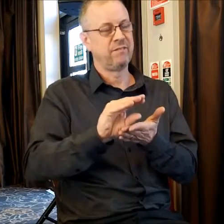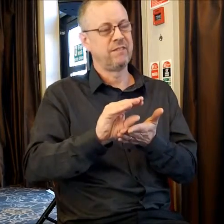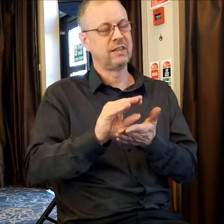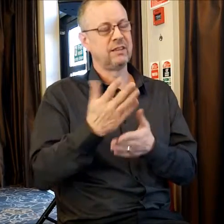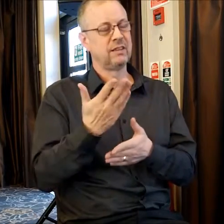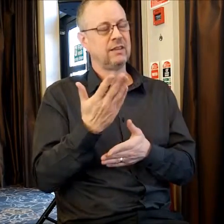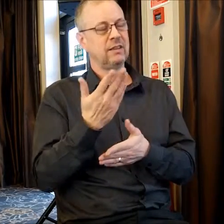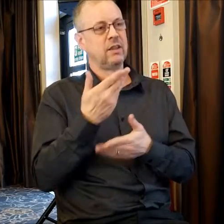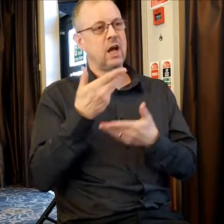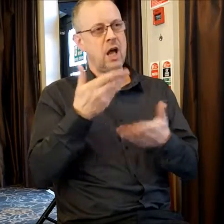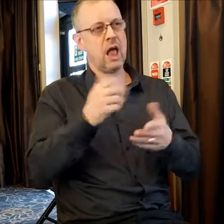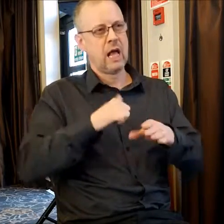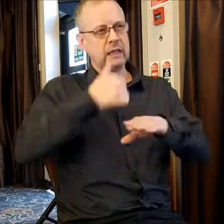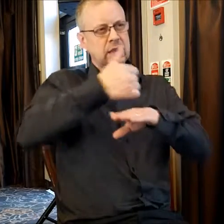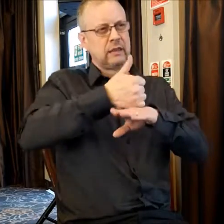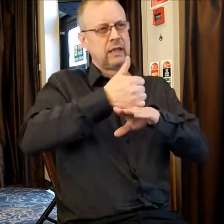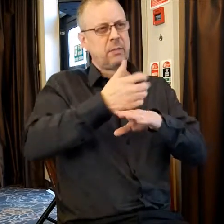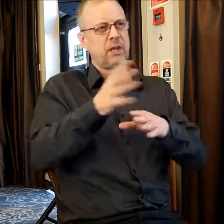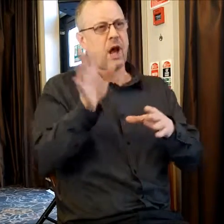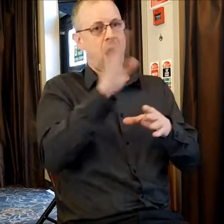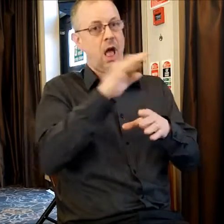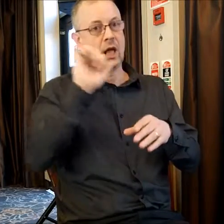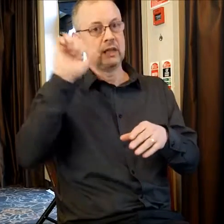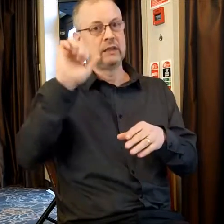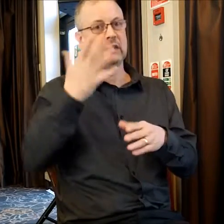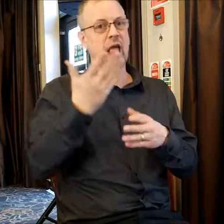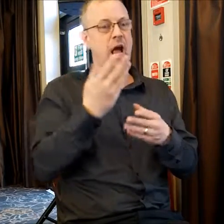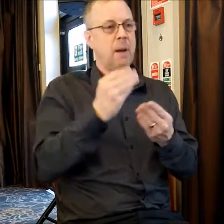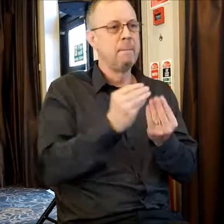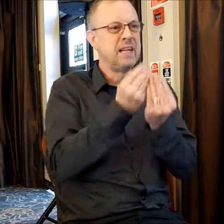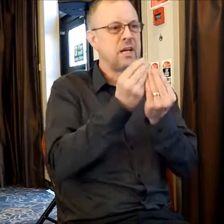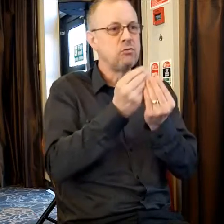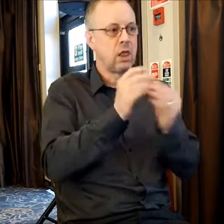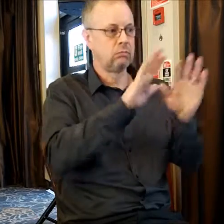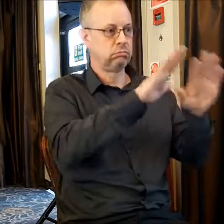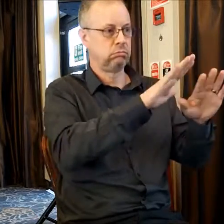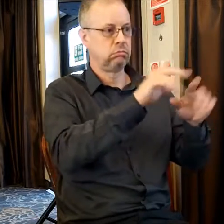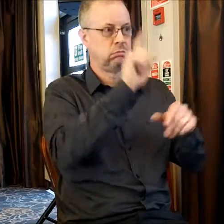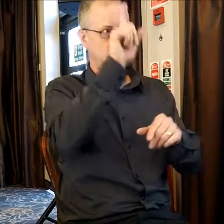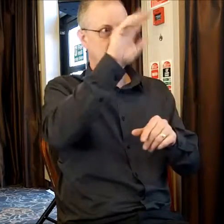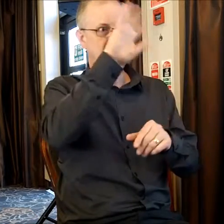and to hold stock in Benin, which is so far turned into a real success story.